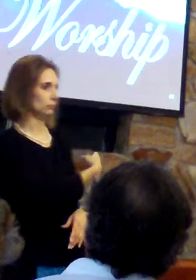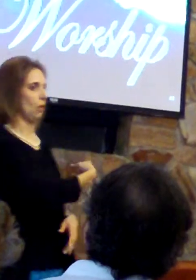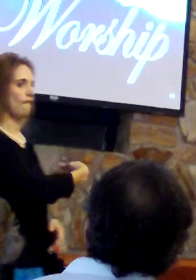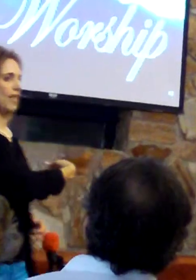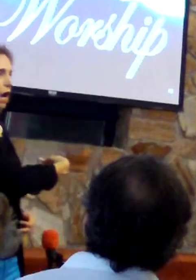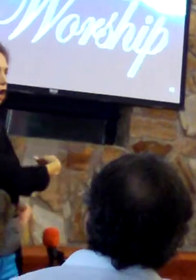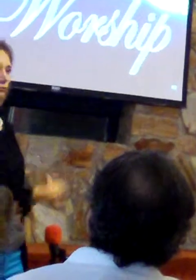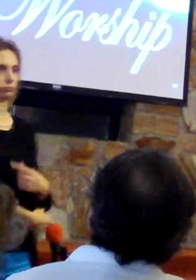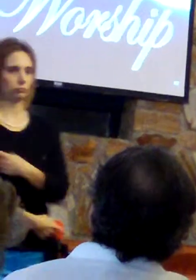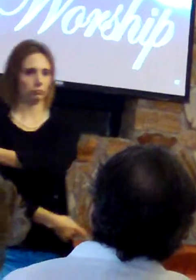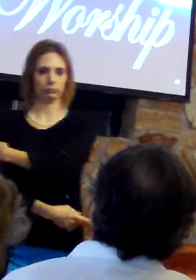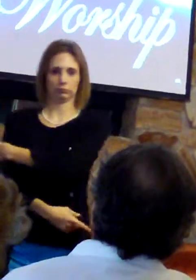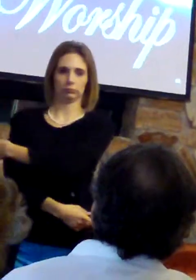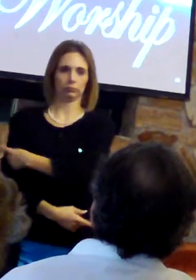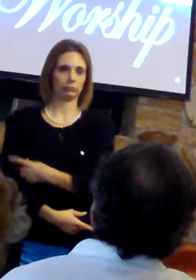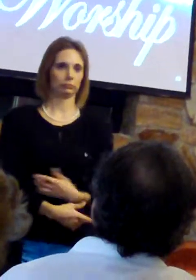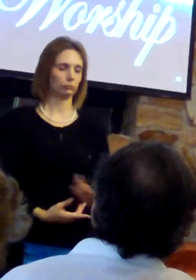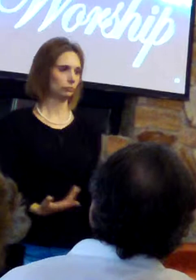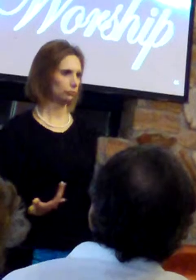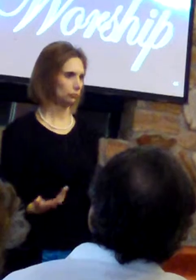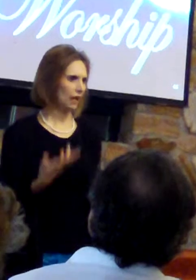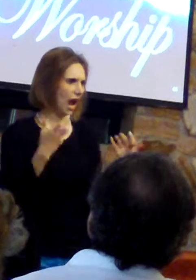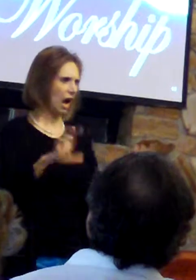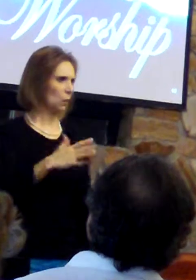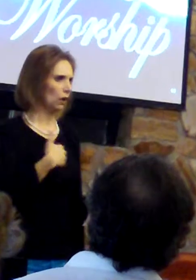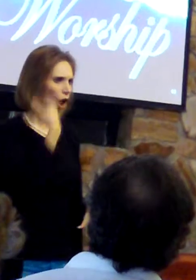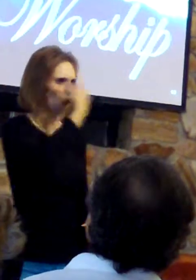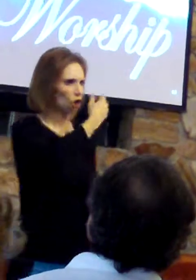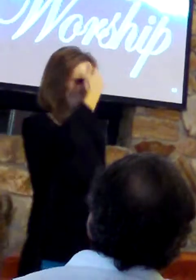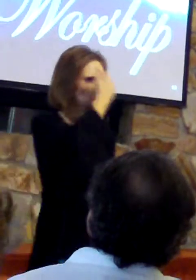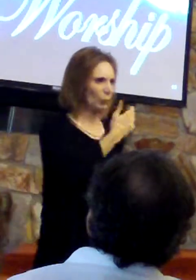God, I don't want to look ignorant in front of them.